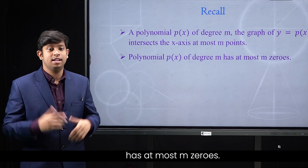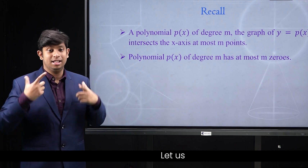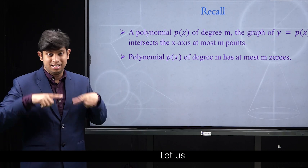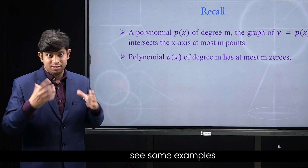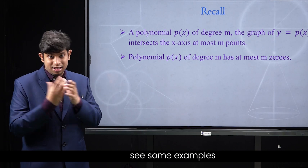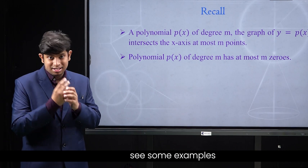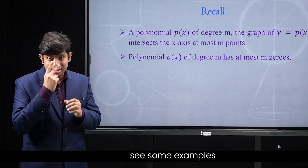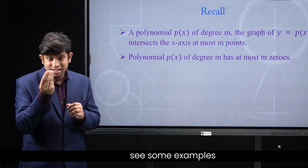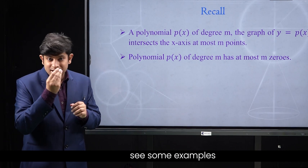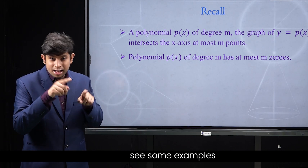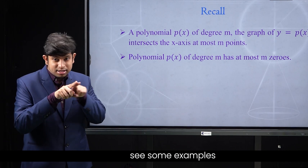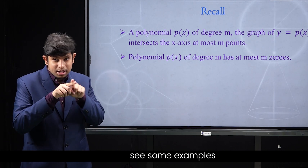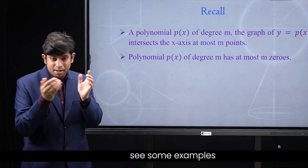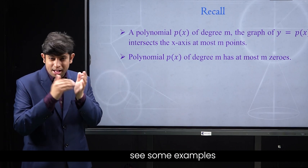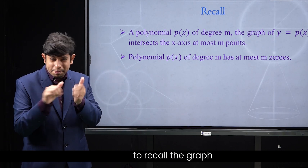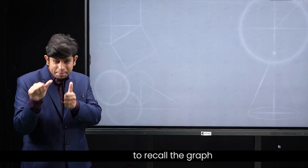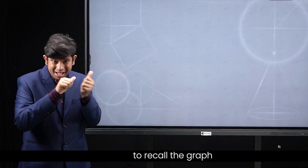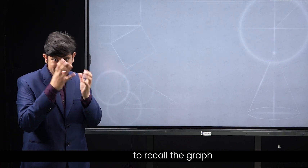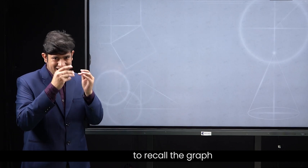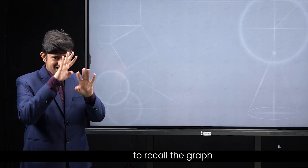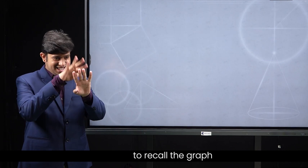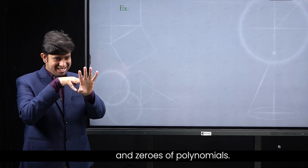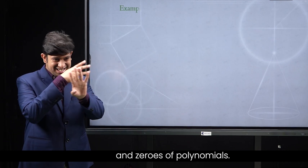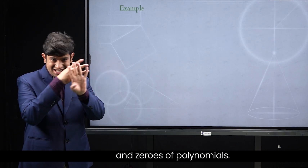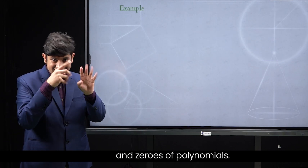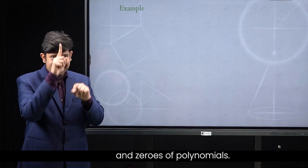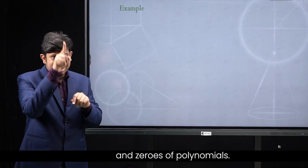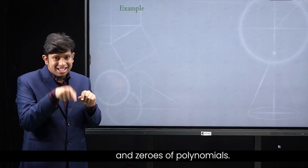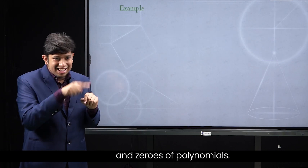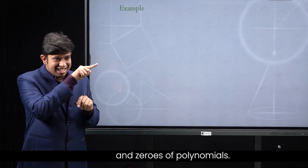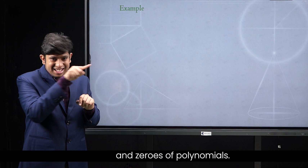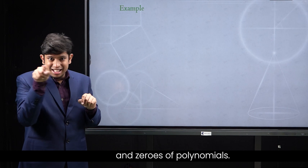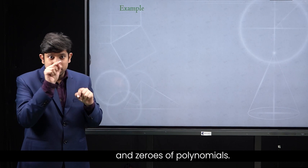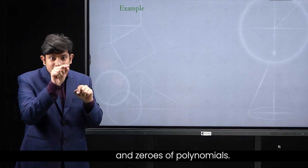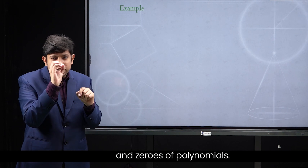Let us see some examples to recall the graphs and zeros of polynomials.